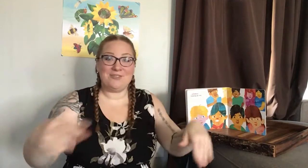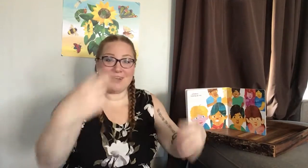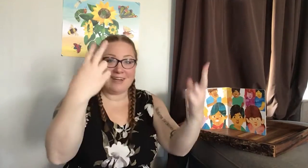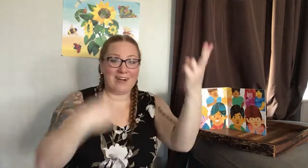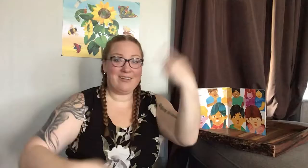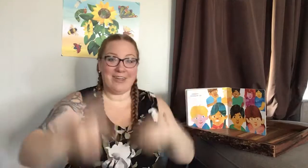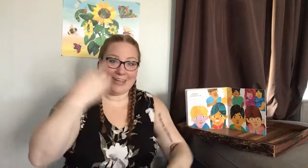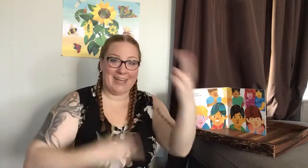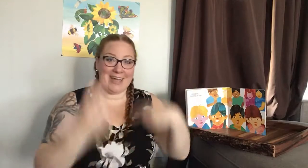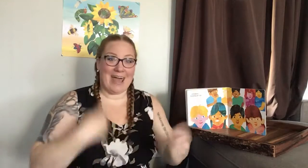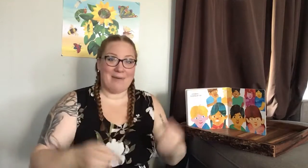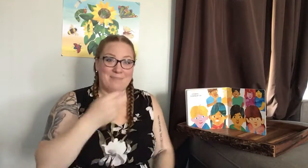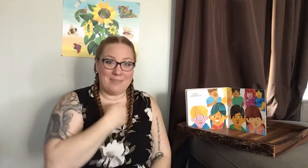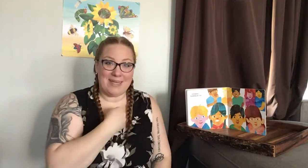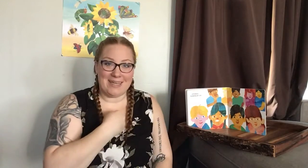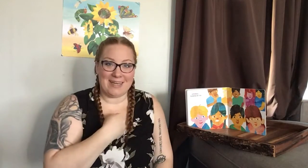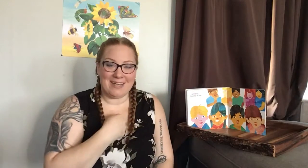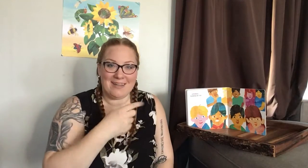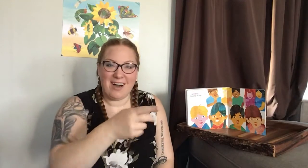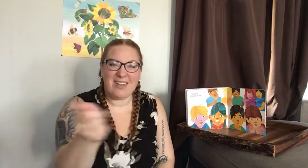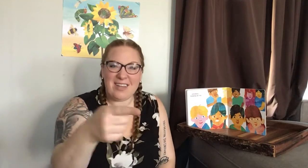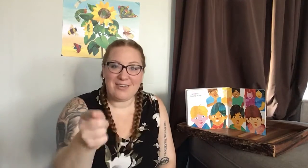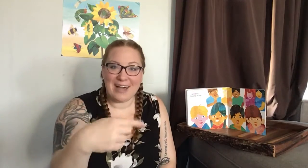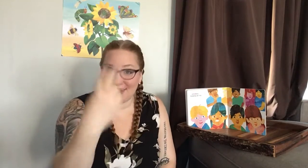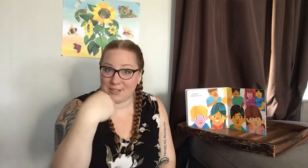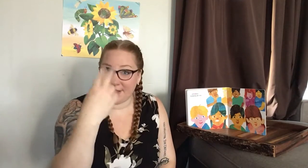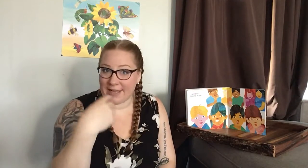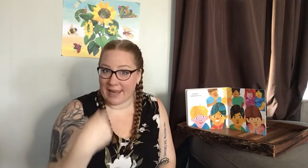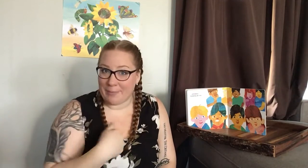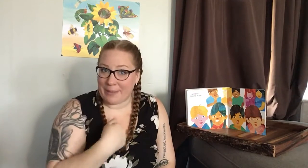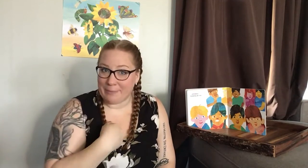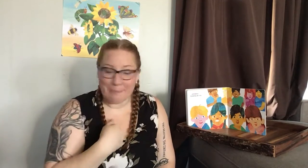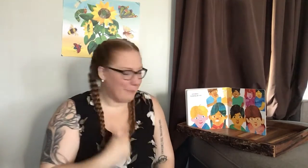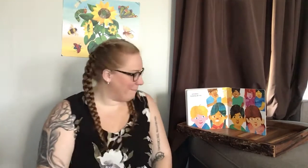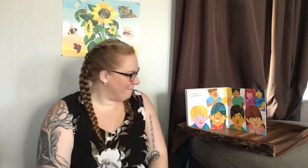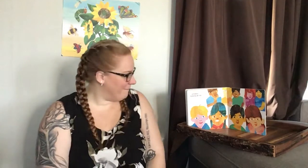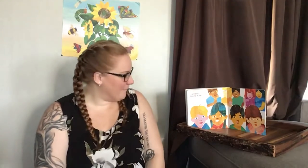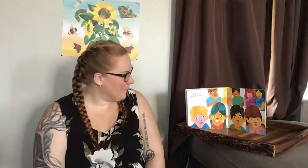children are looking at me. Oh, you guys are looking at me.